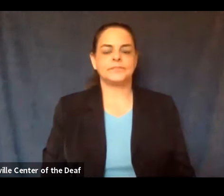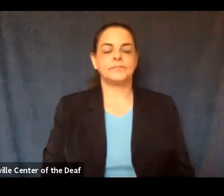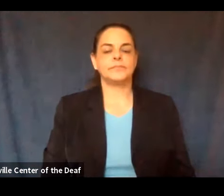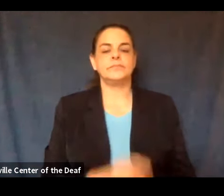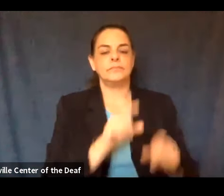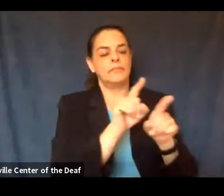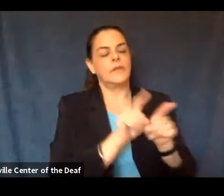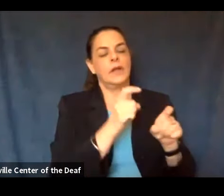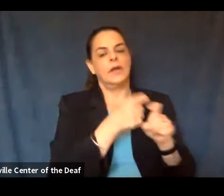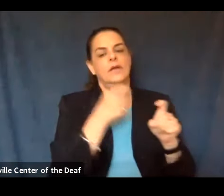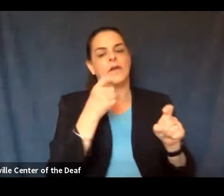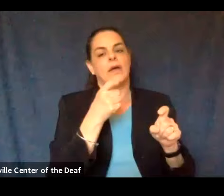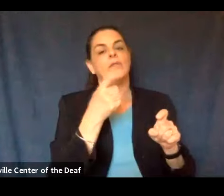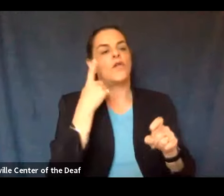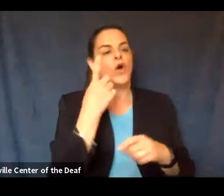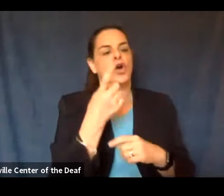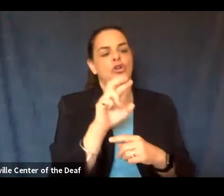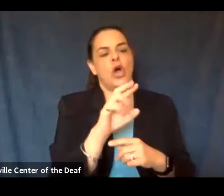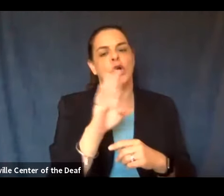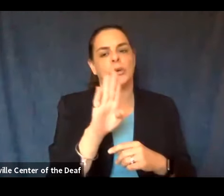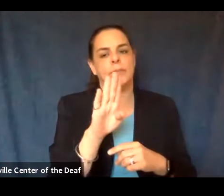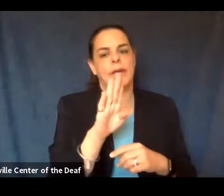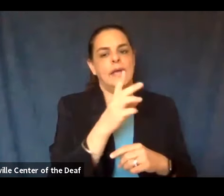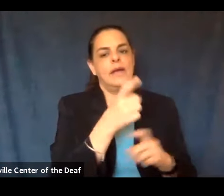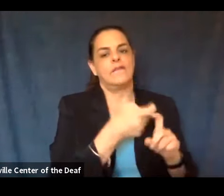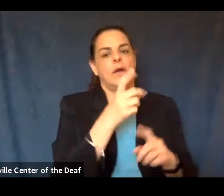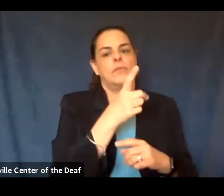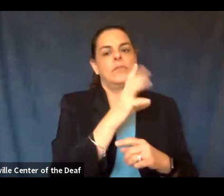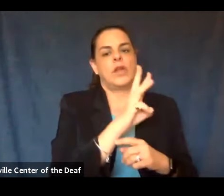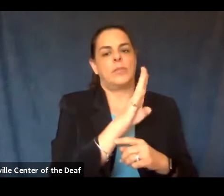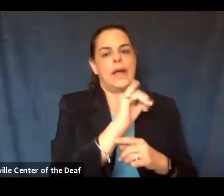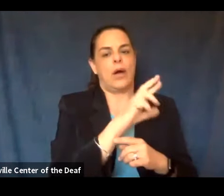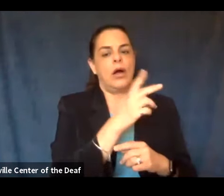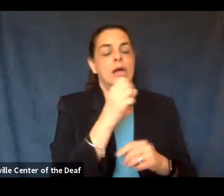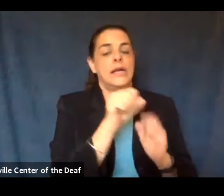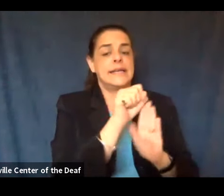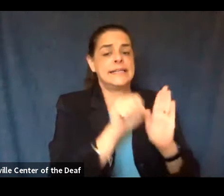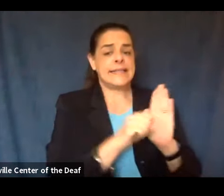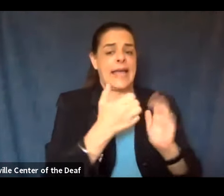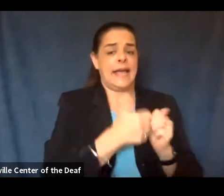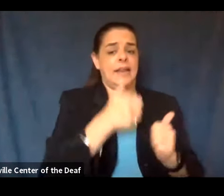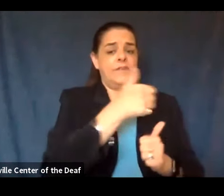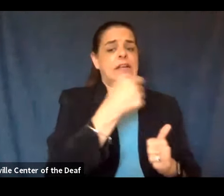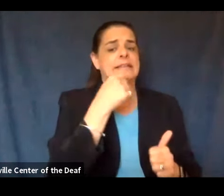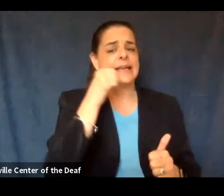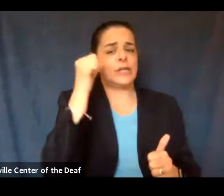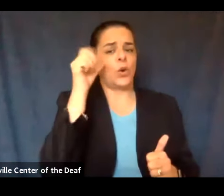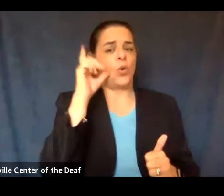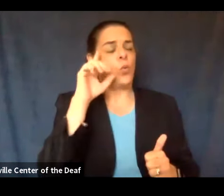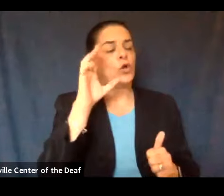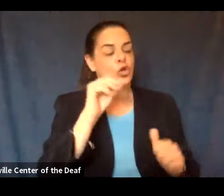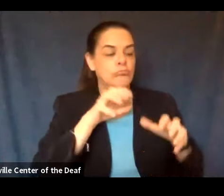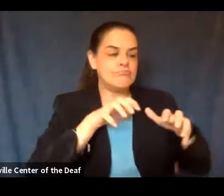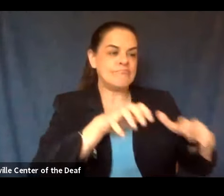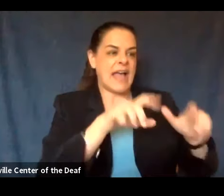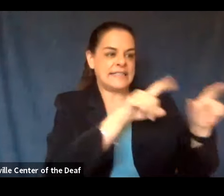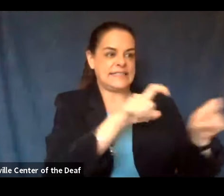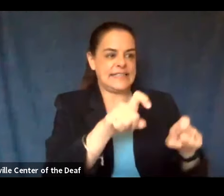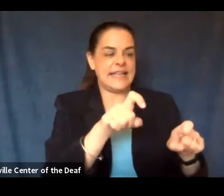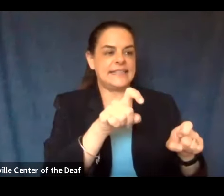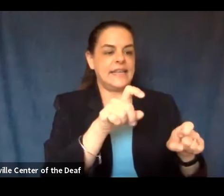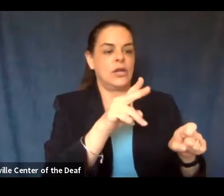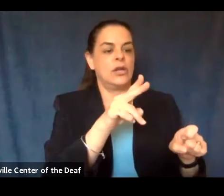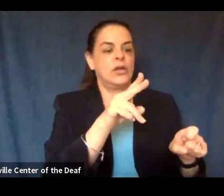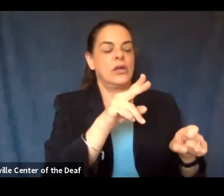also for Dr. Buchanan from WBIR. State officials yesterday said they're going to be doing mass testing of residents in urban